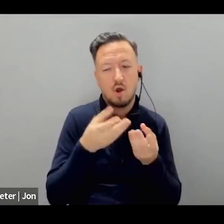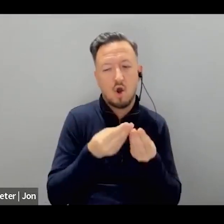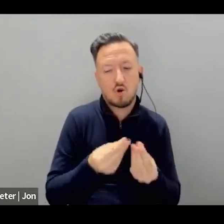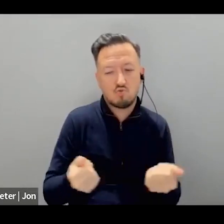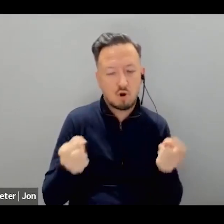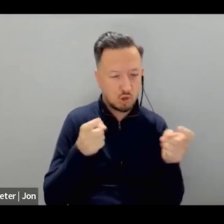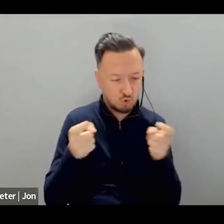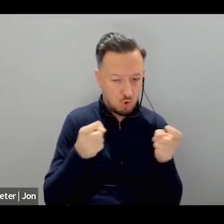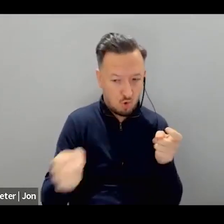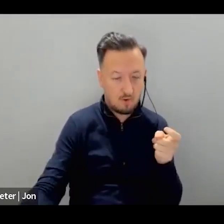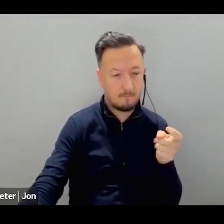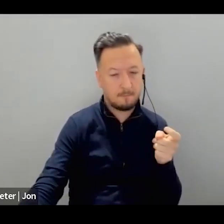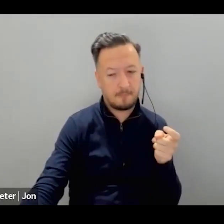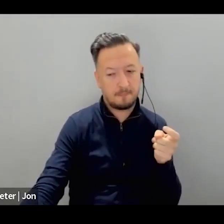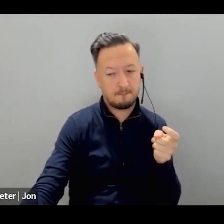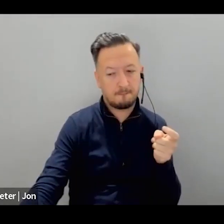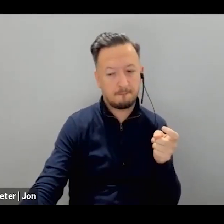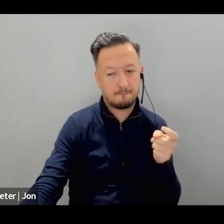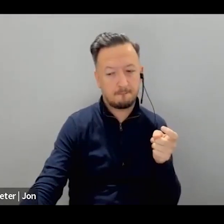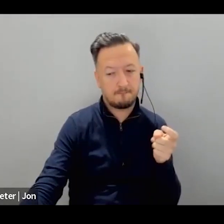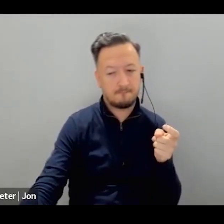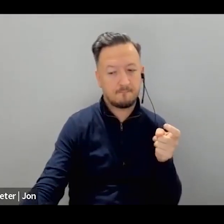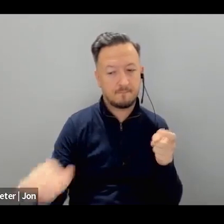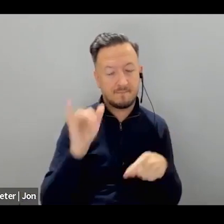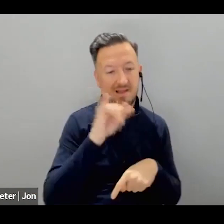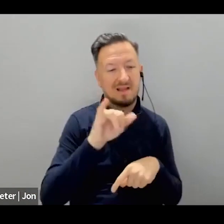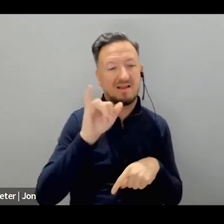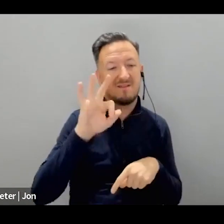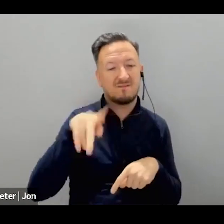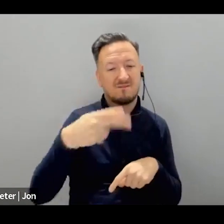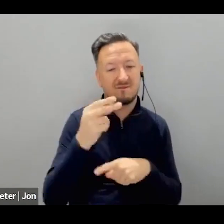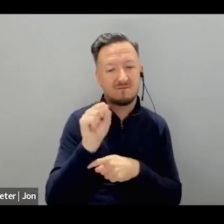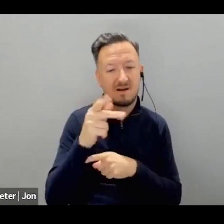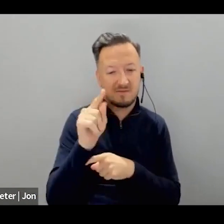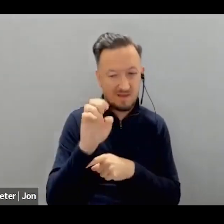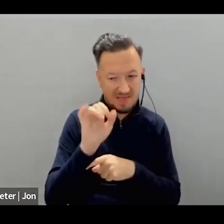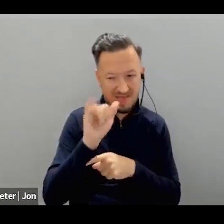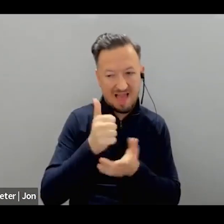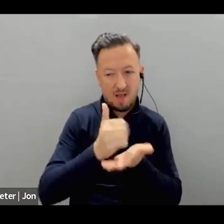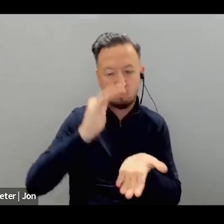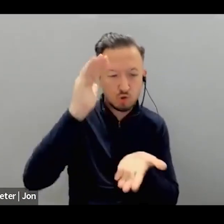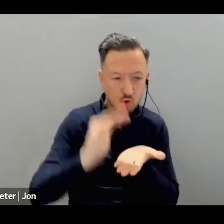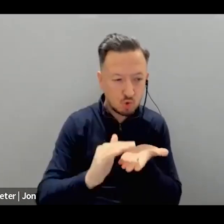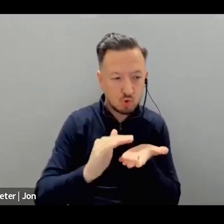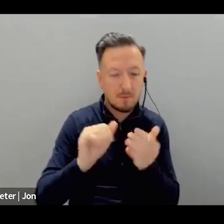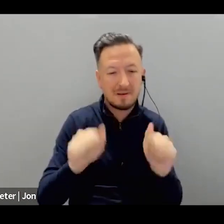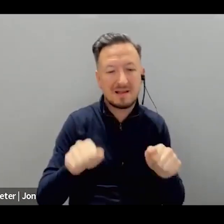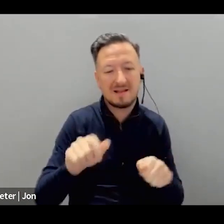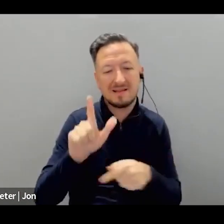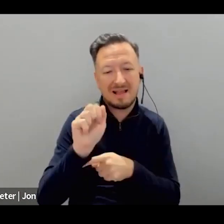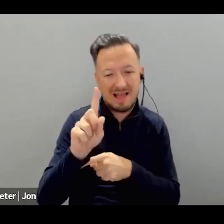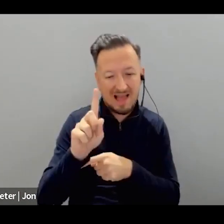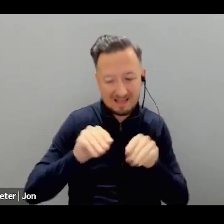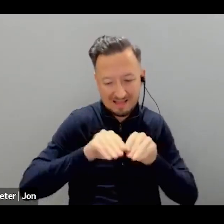treatment. Corrosion control treatment, which is zinc orthophosphate, helps reduce the potential for lead to leach